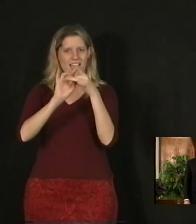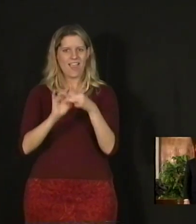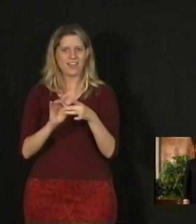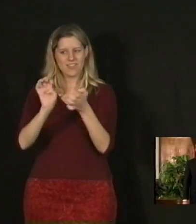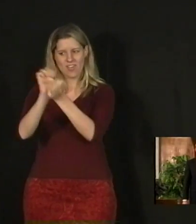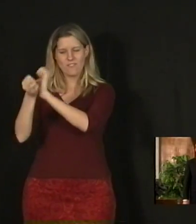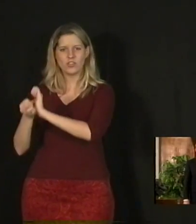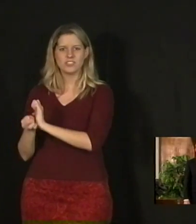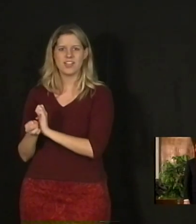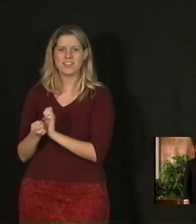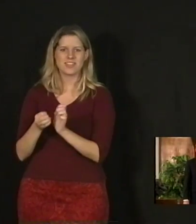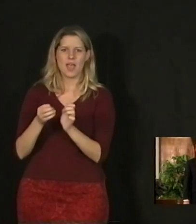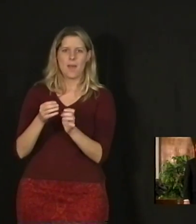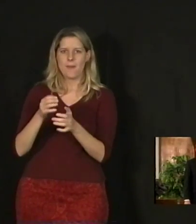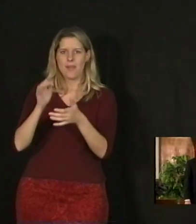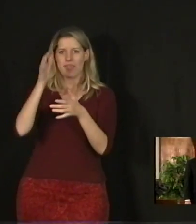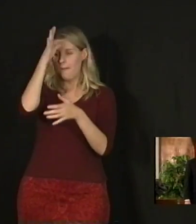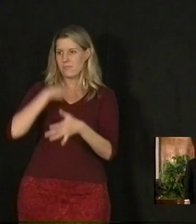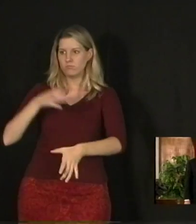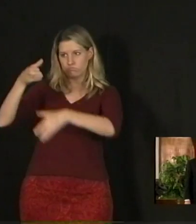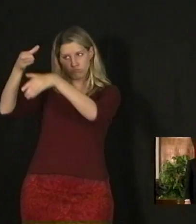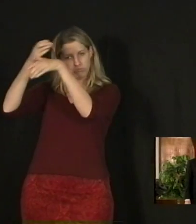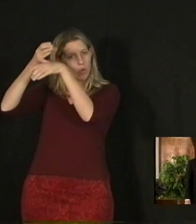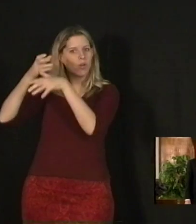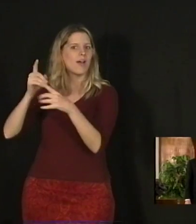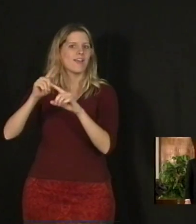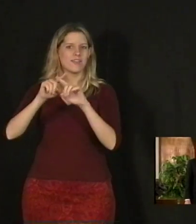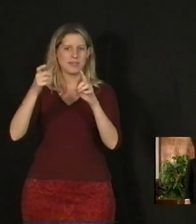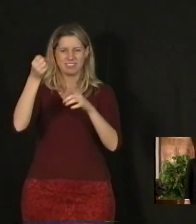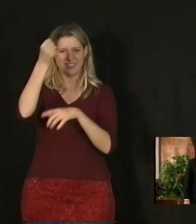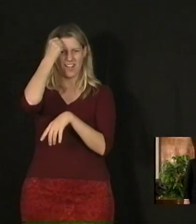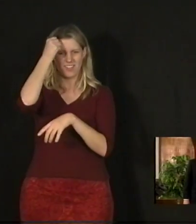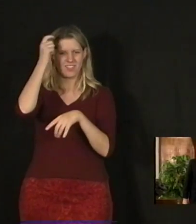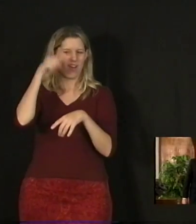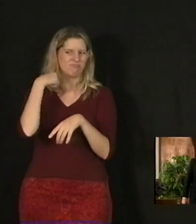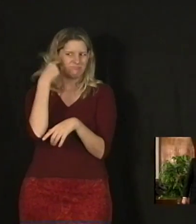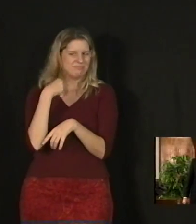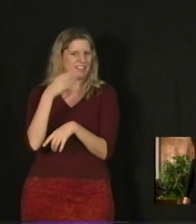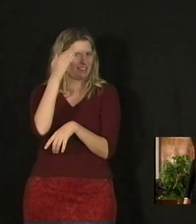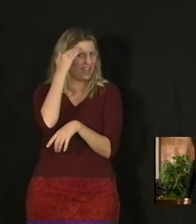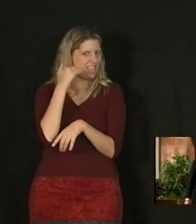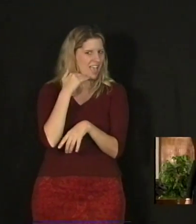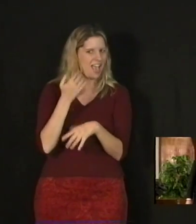Guy had an IQ way up there in the stratosphere. Brilliant guy. Just had a dumb-looking head, you know.